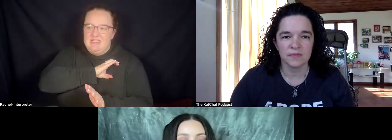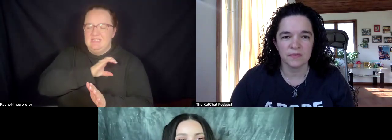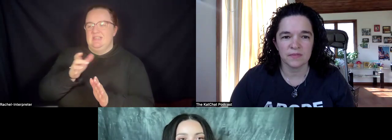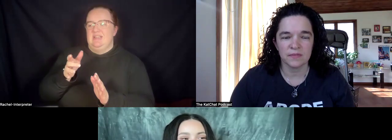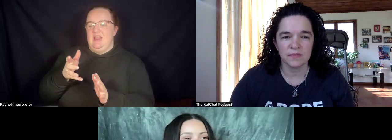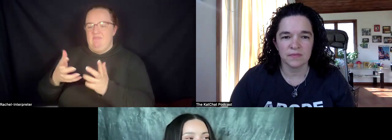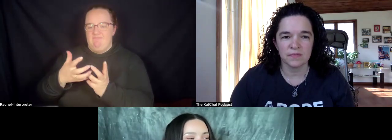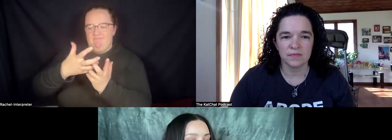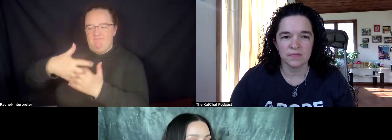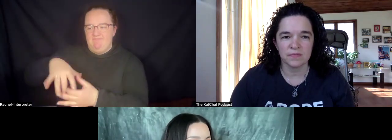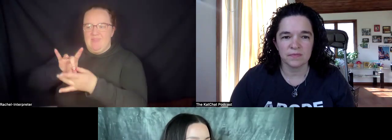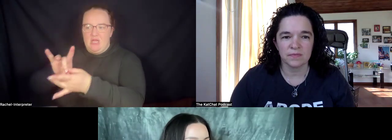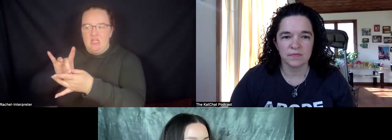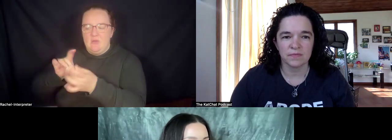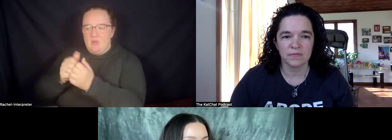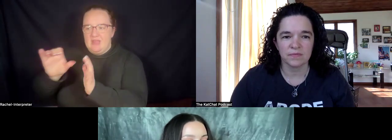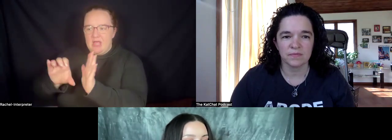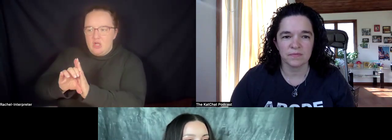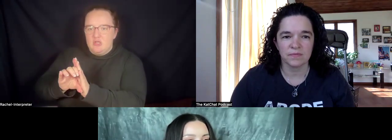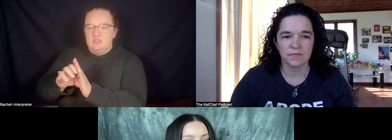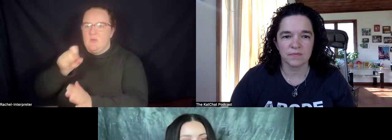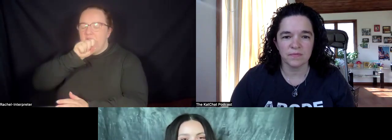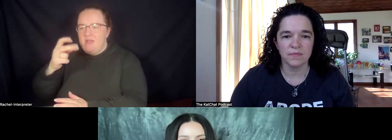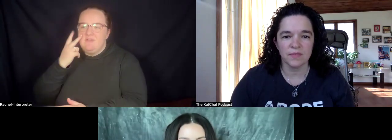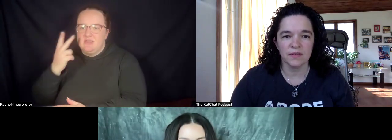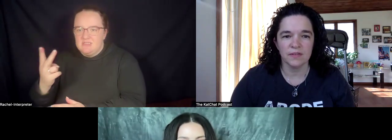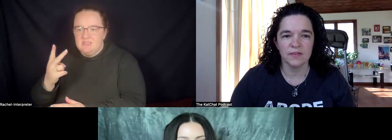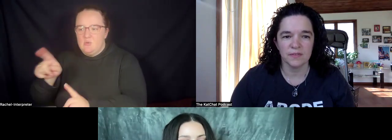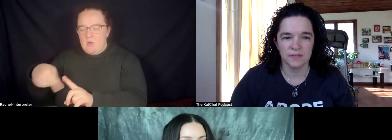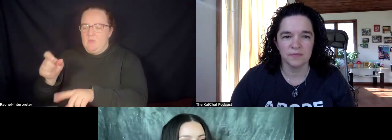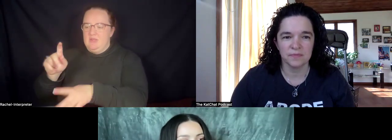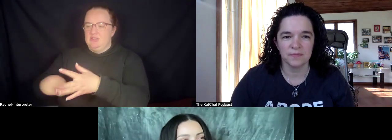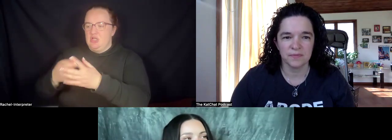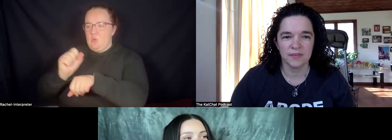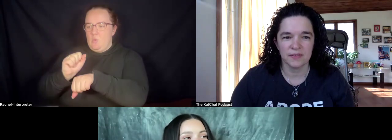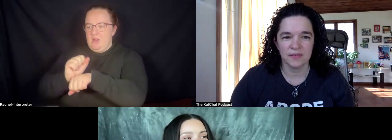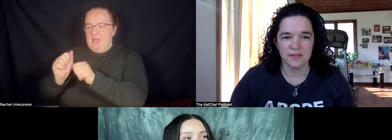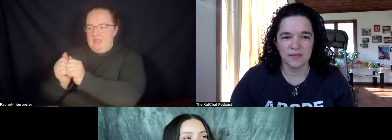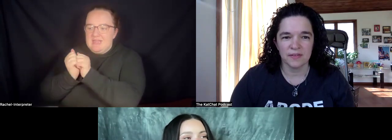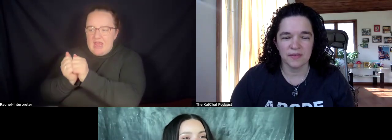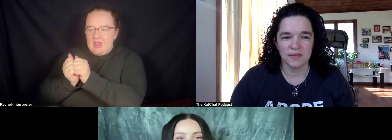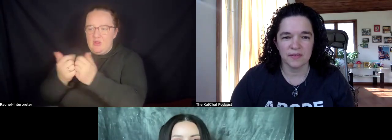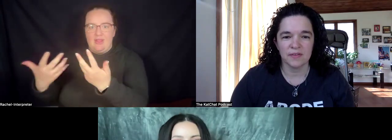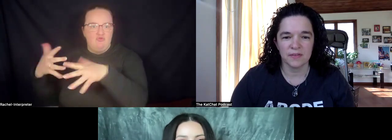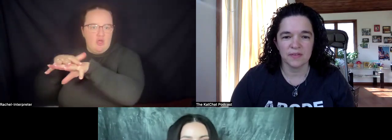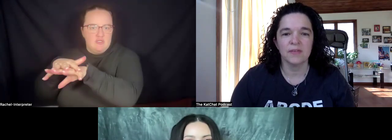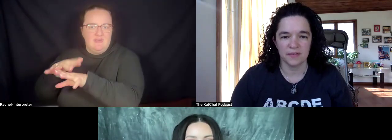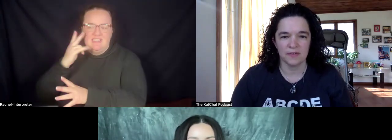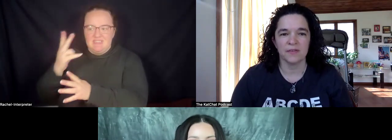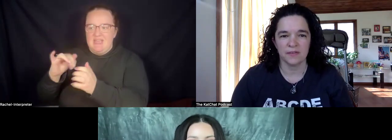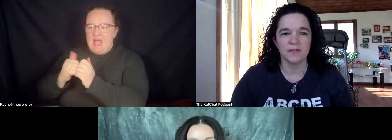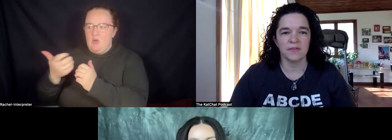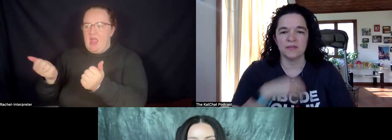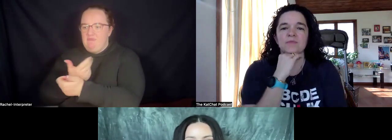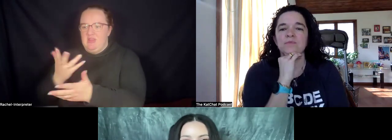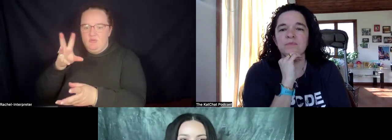into the characters. So I really loved seeing when we started to work together in this crossover, seeing the elements of